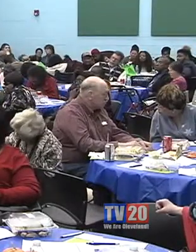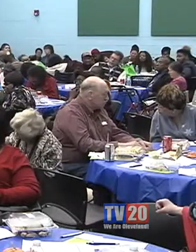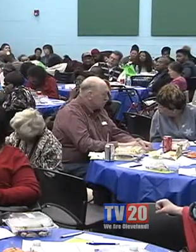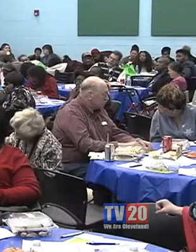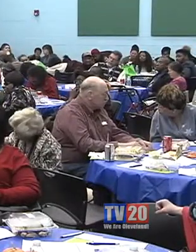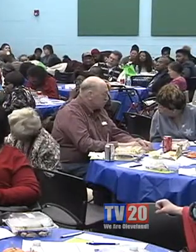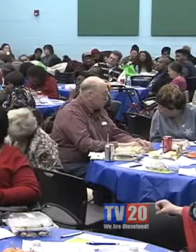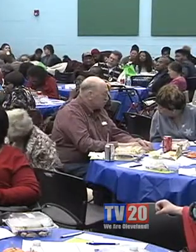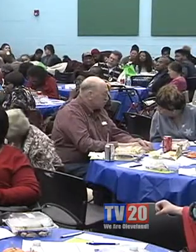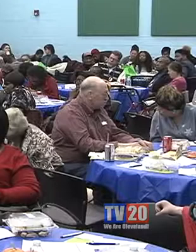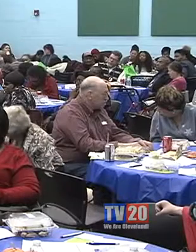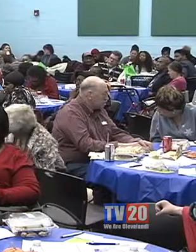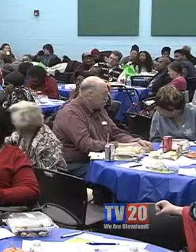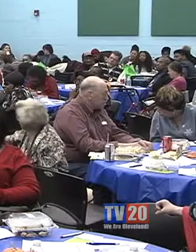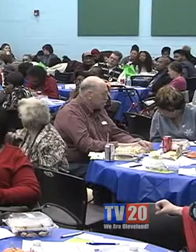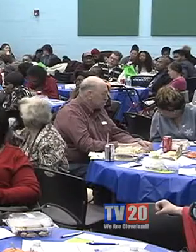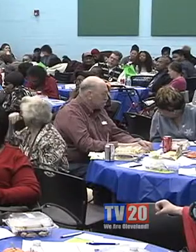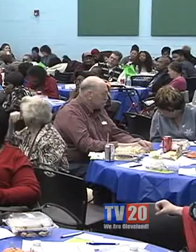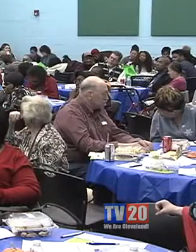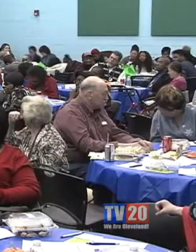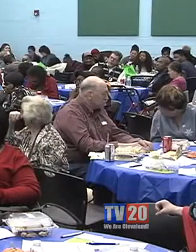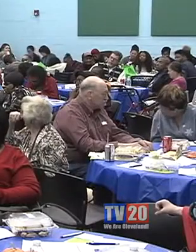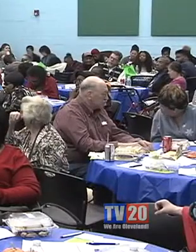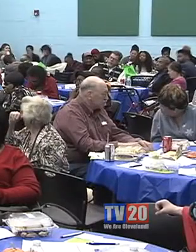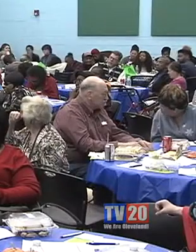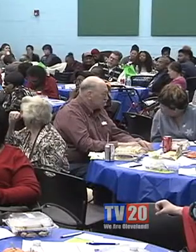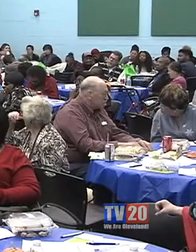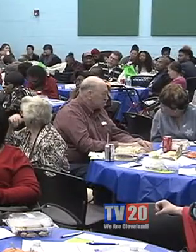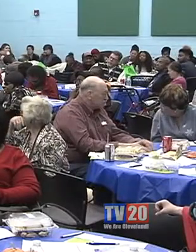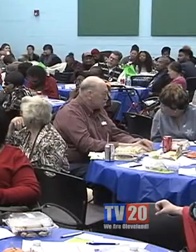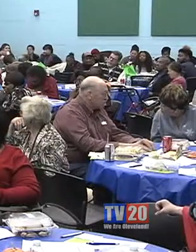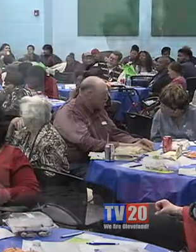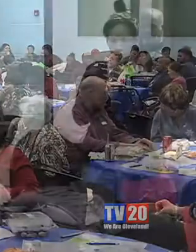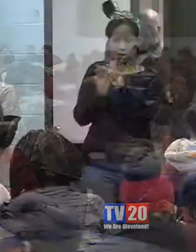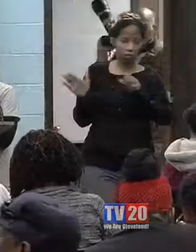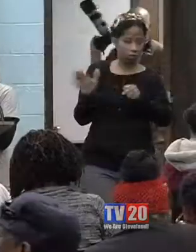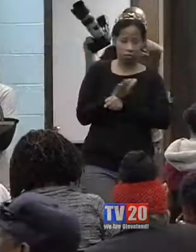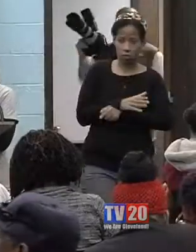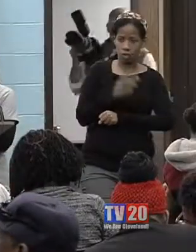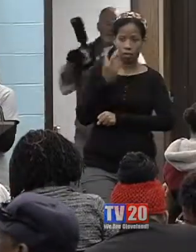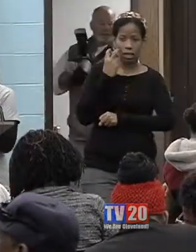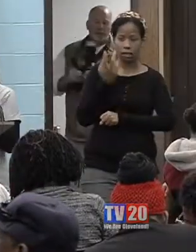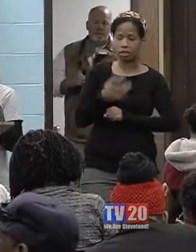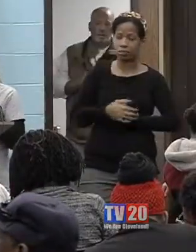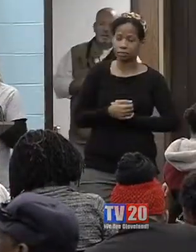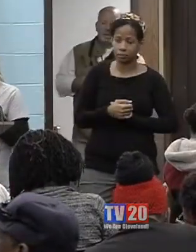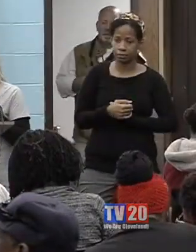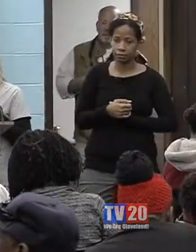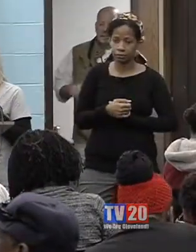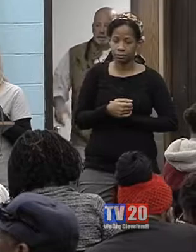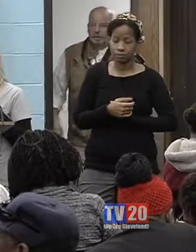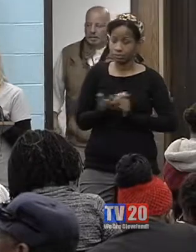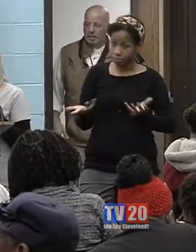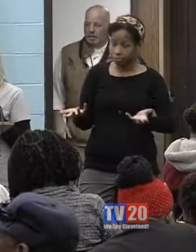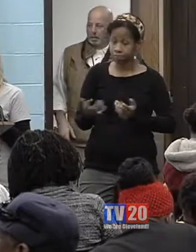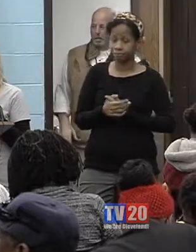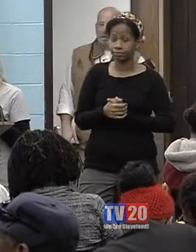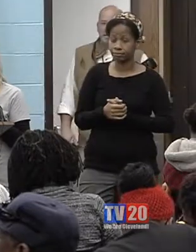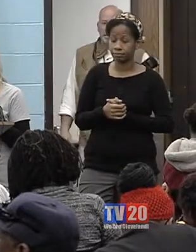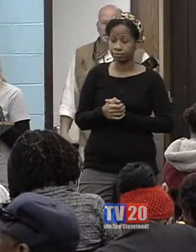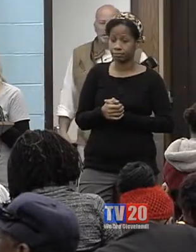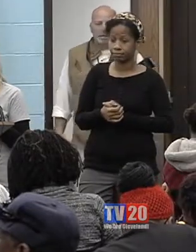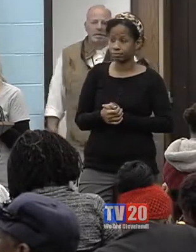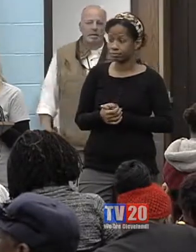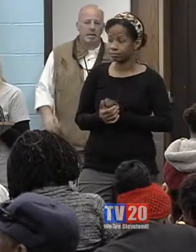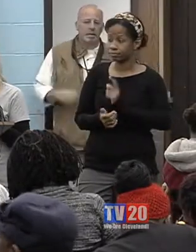me that this 2 months ago, and all these years, I didn't know that. Right. So